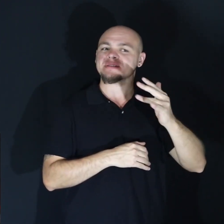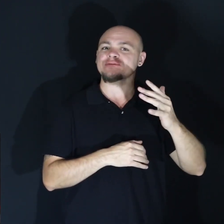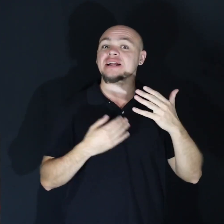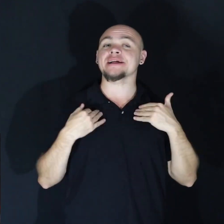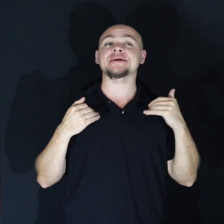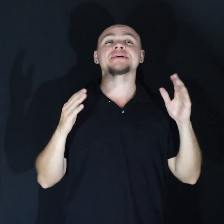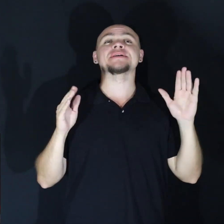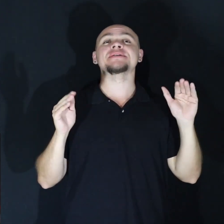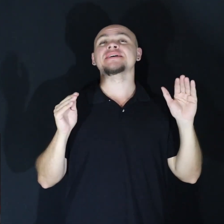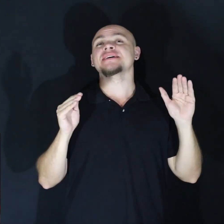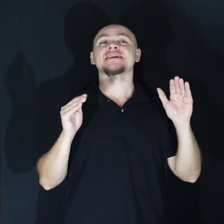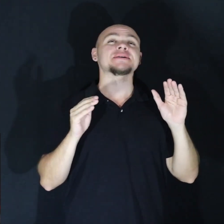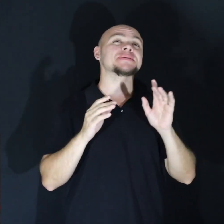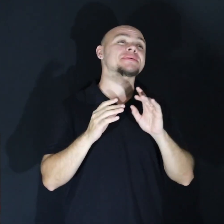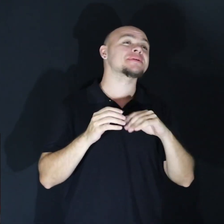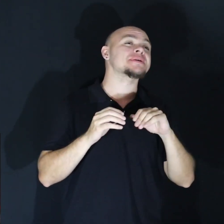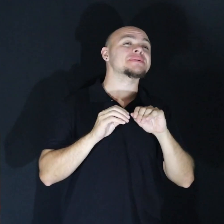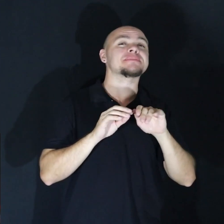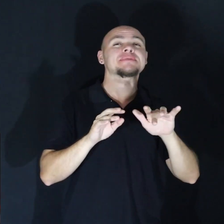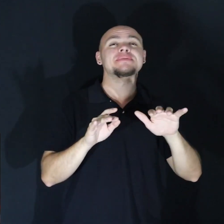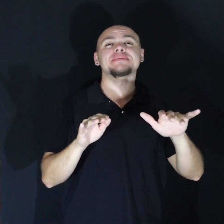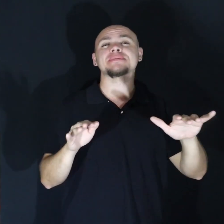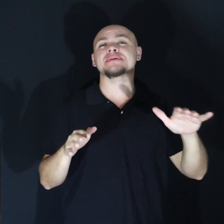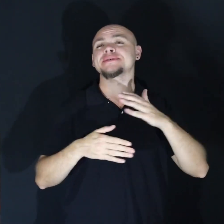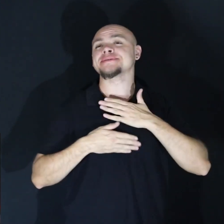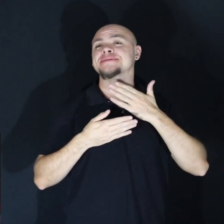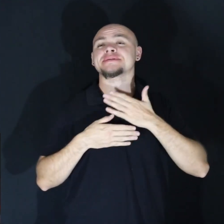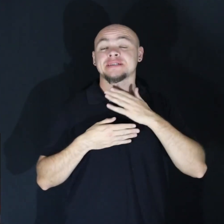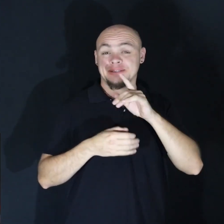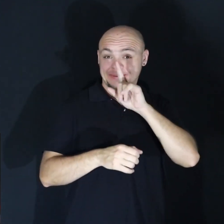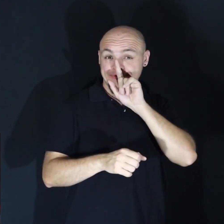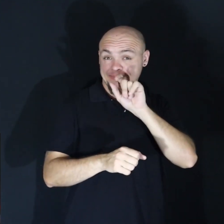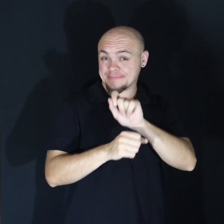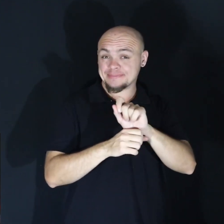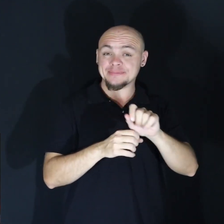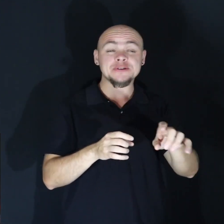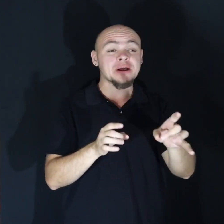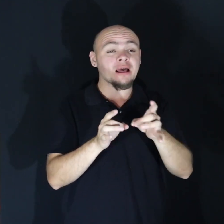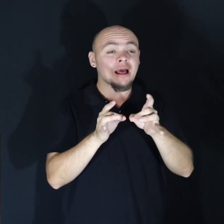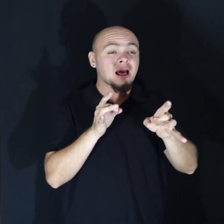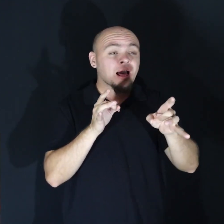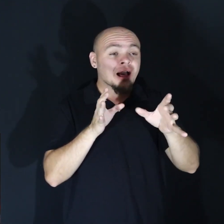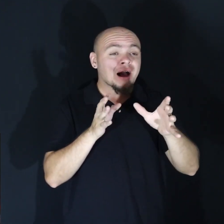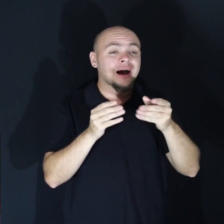wings and quivers and spread joy to all living things, becoming true angels of love.